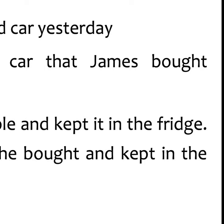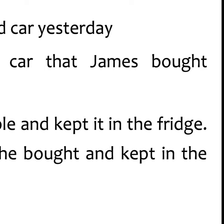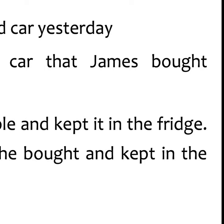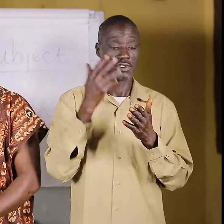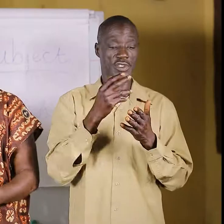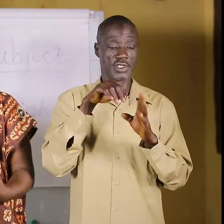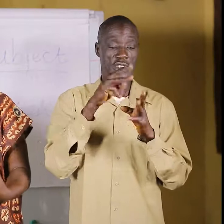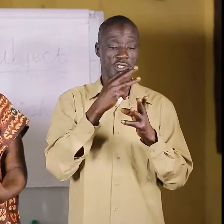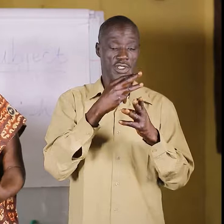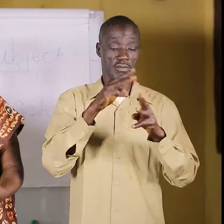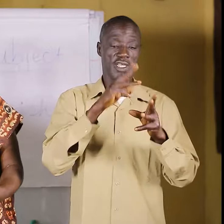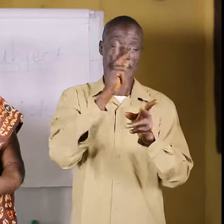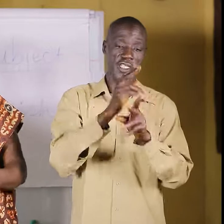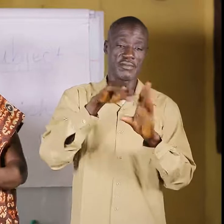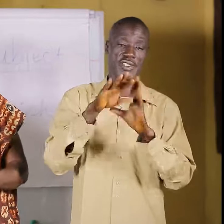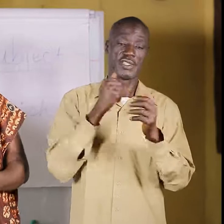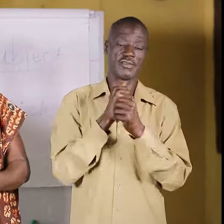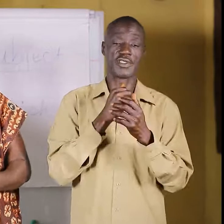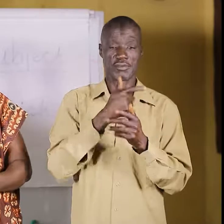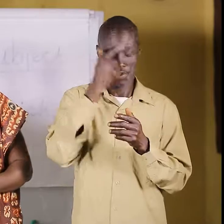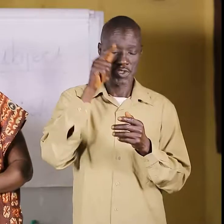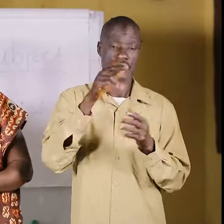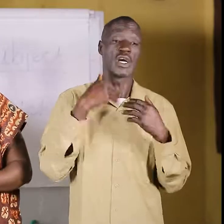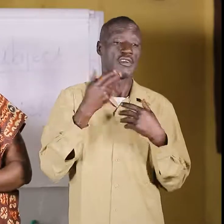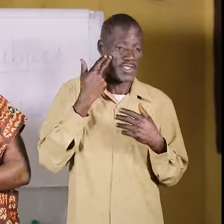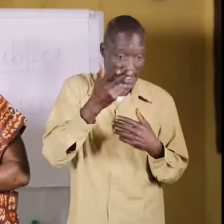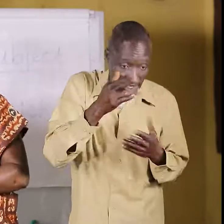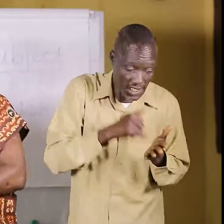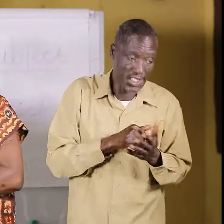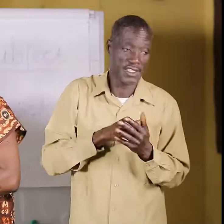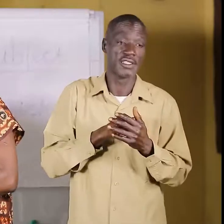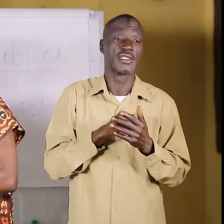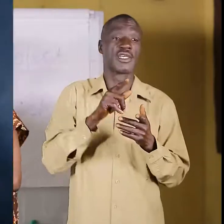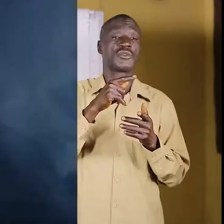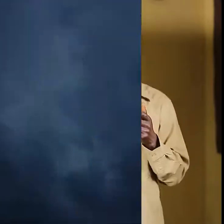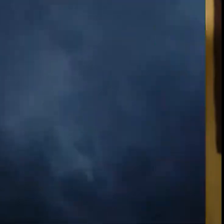fridge. Now, because you have referred to the apple before.